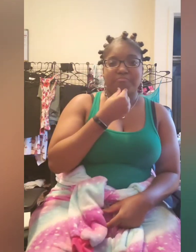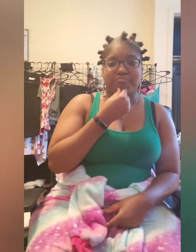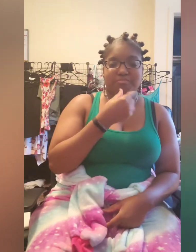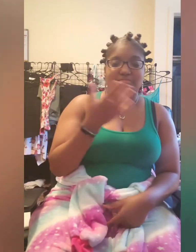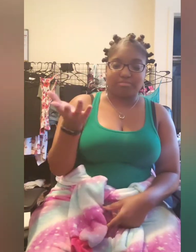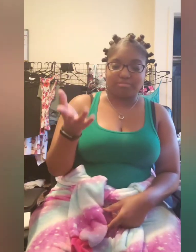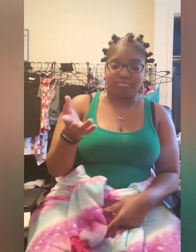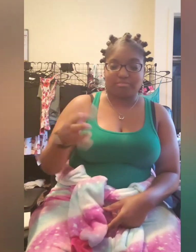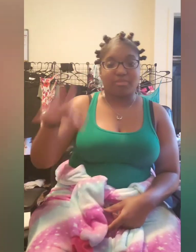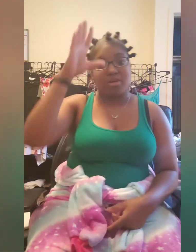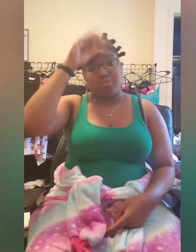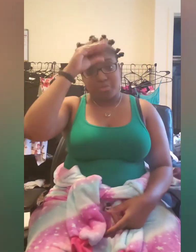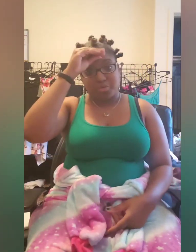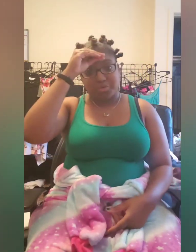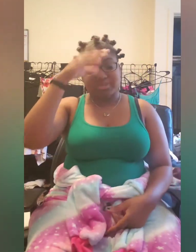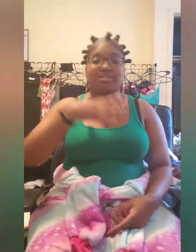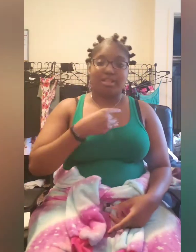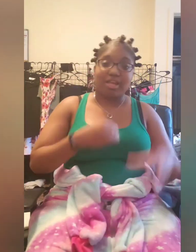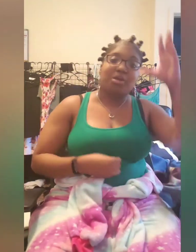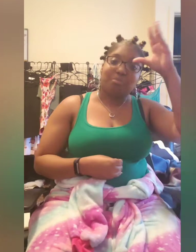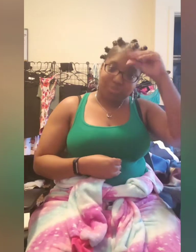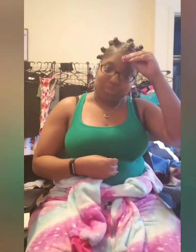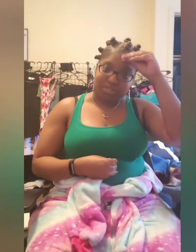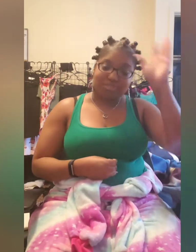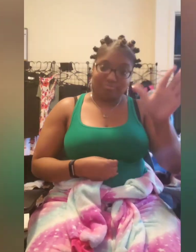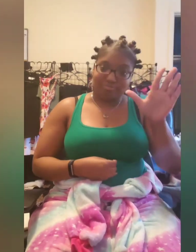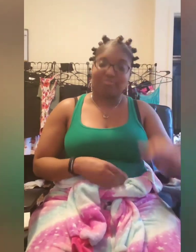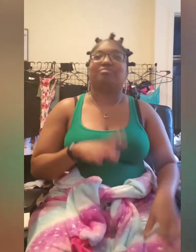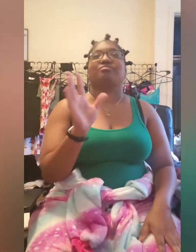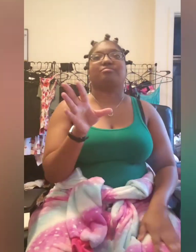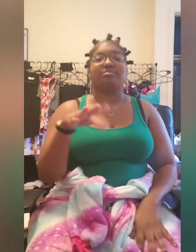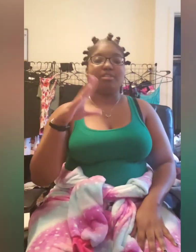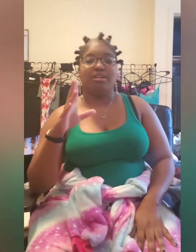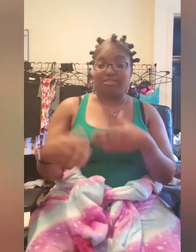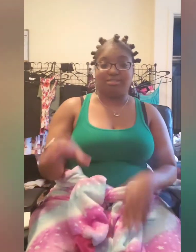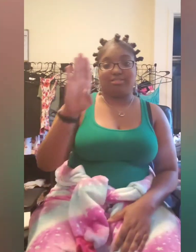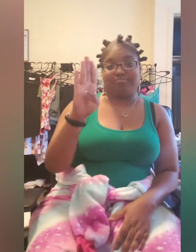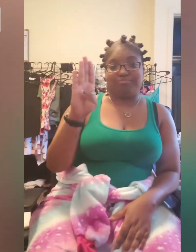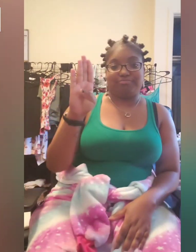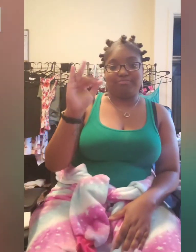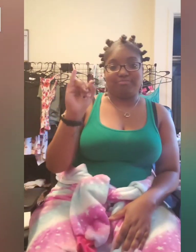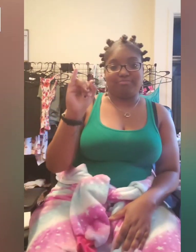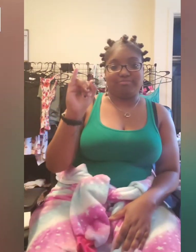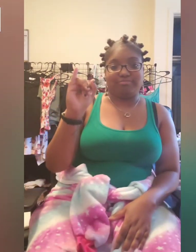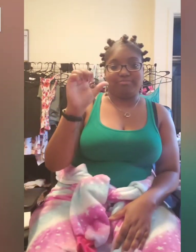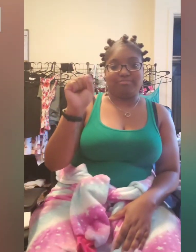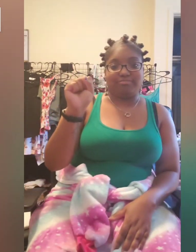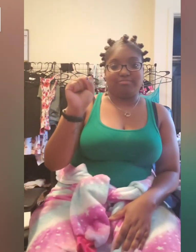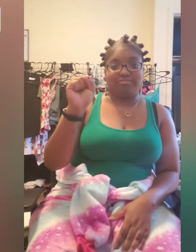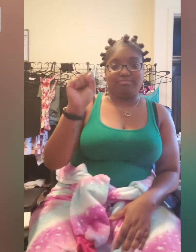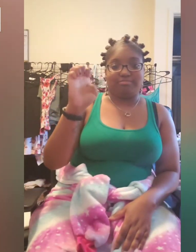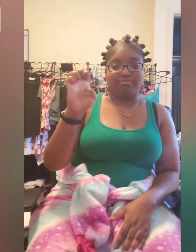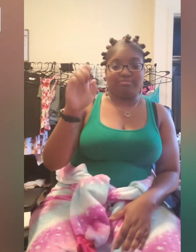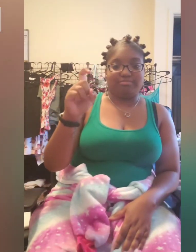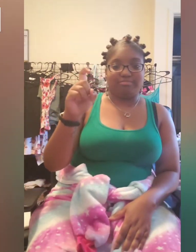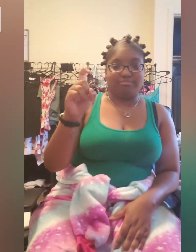Then there are the gays, uh, the guys who like guys, and you know, they're cool too. Then there